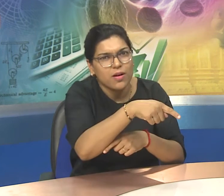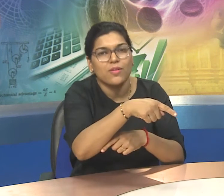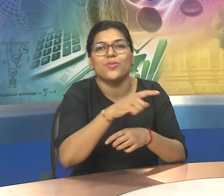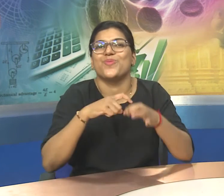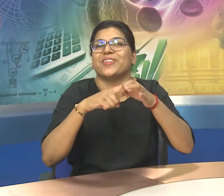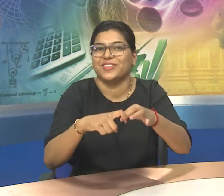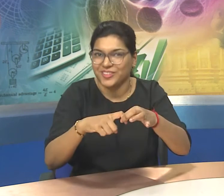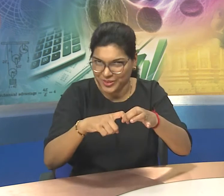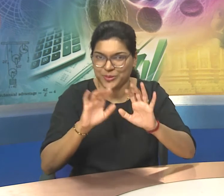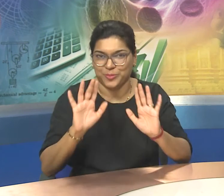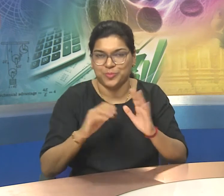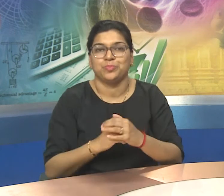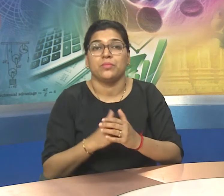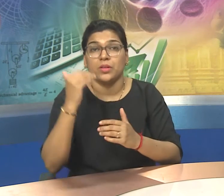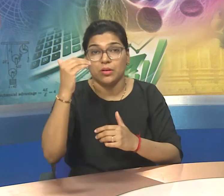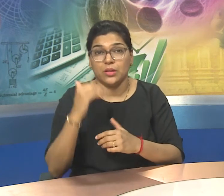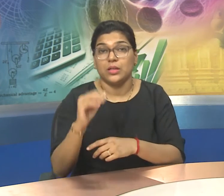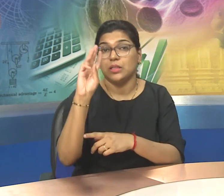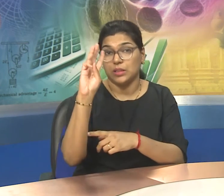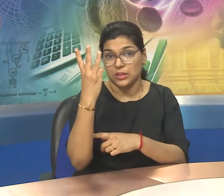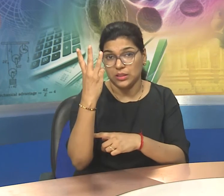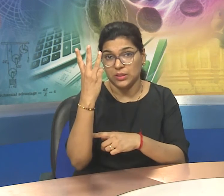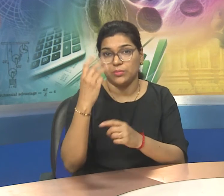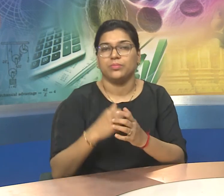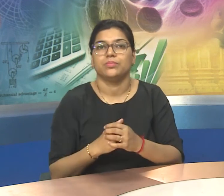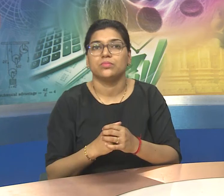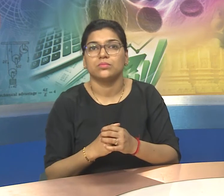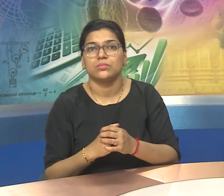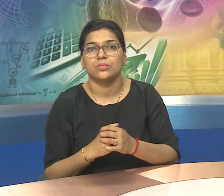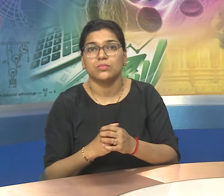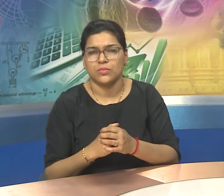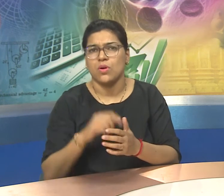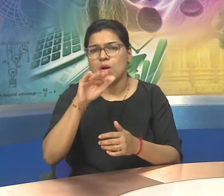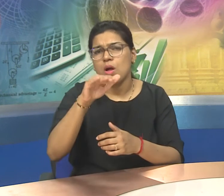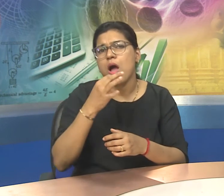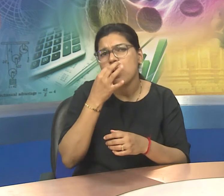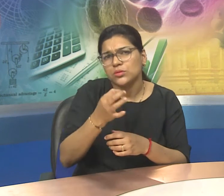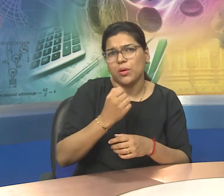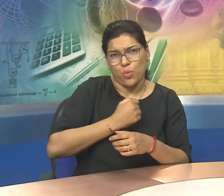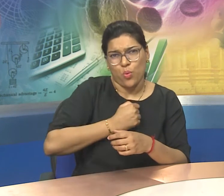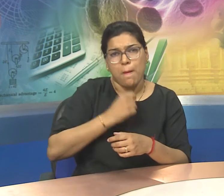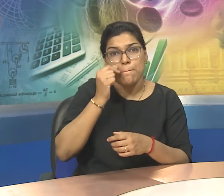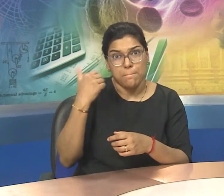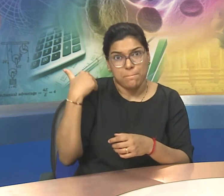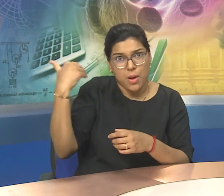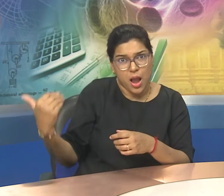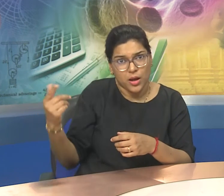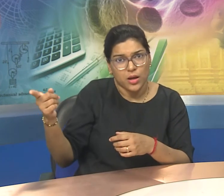I thought that she is working in a bank. Then we can say that, has she worked in a bank? Now, the